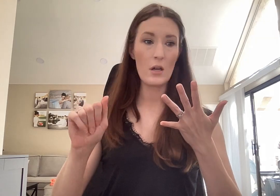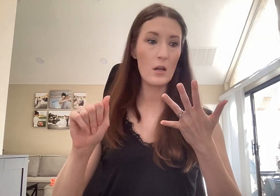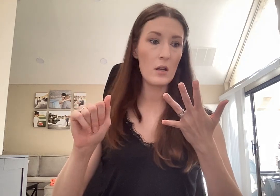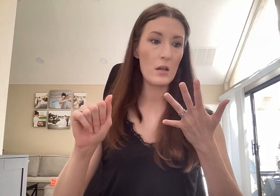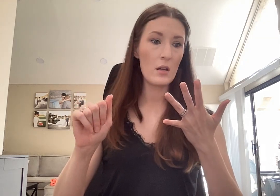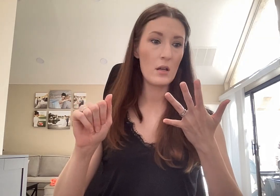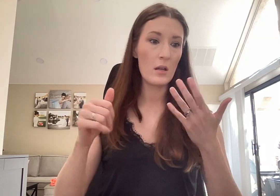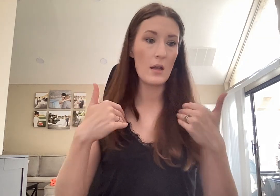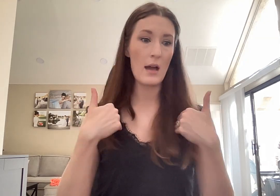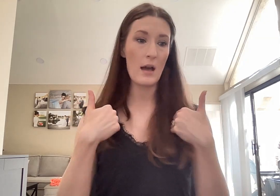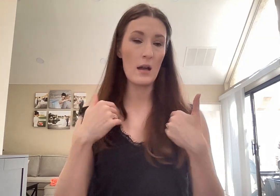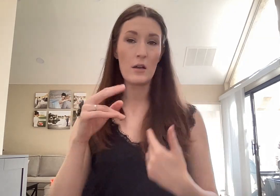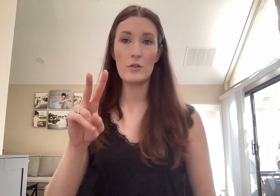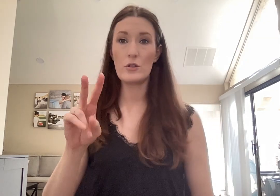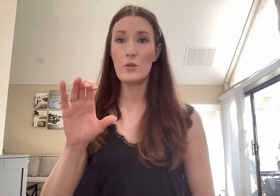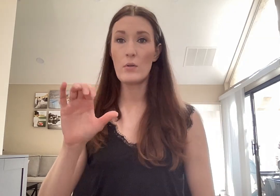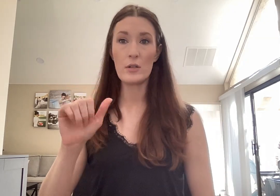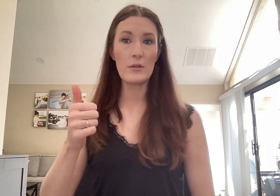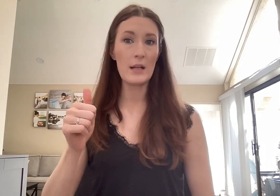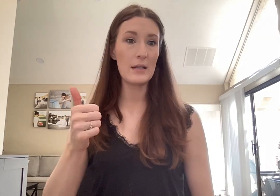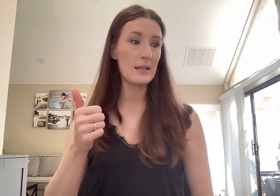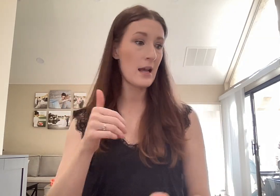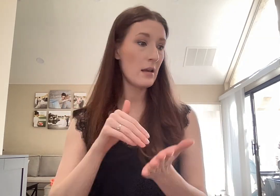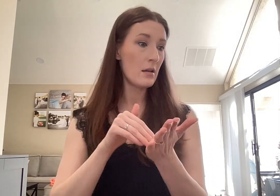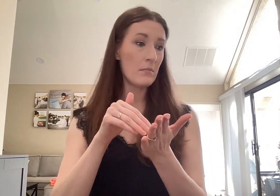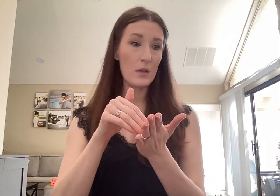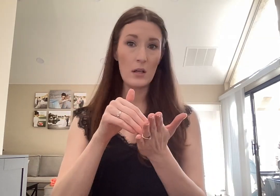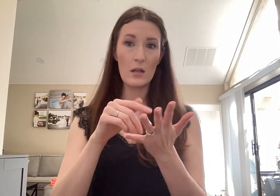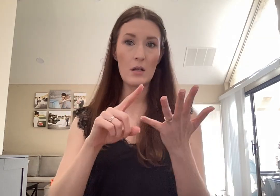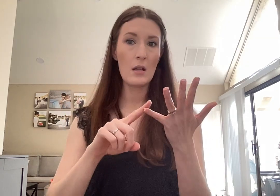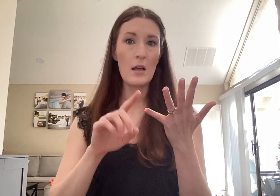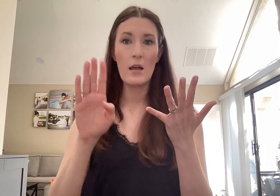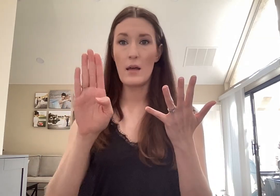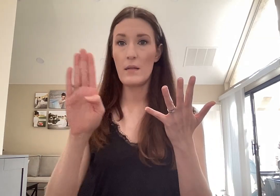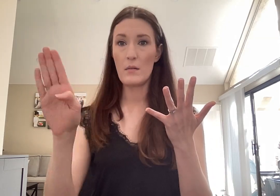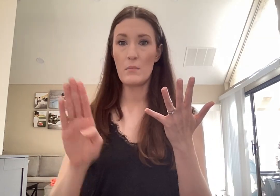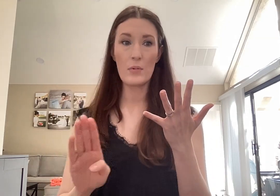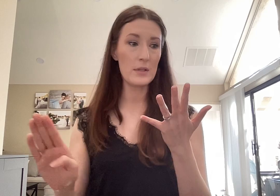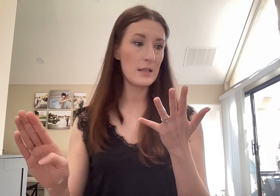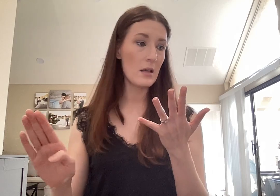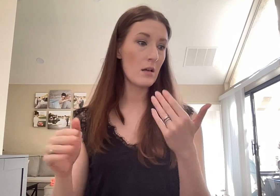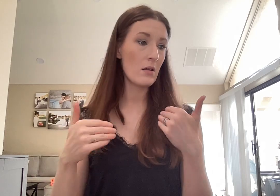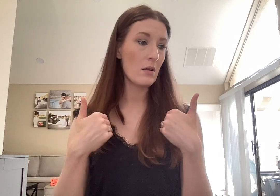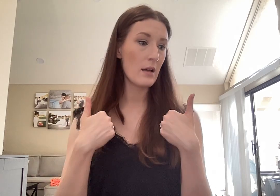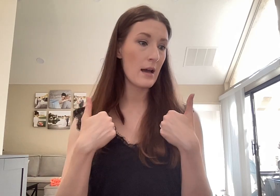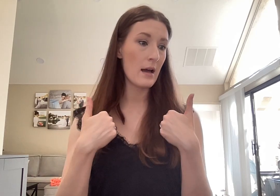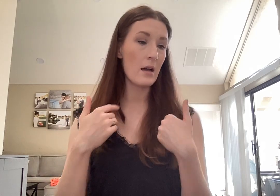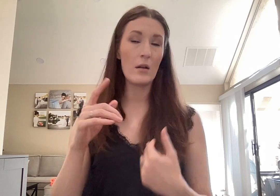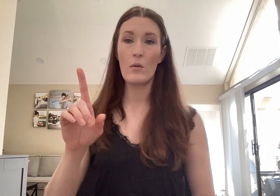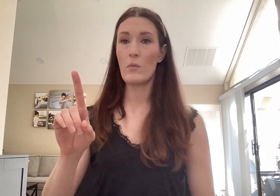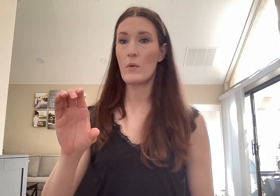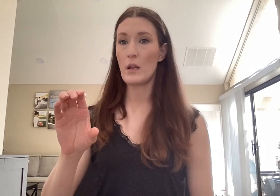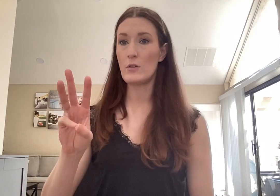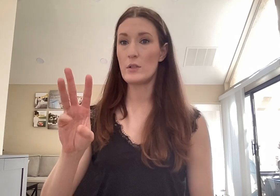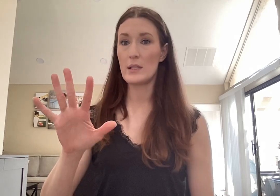Indonesia had 210 million. And then Brazil had